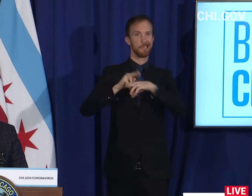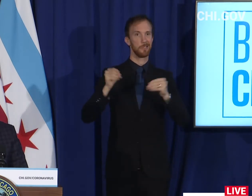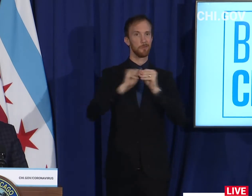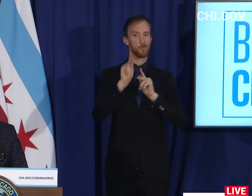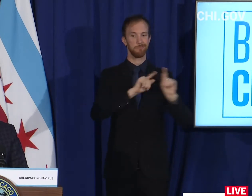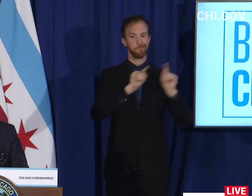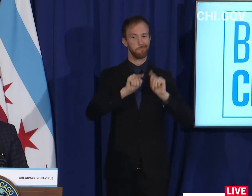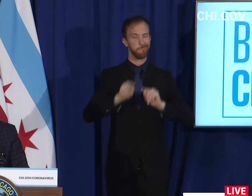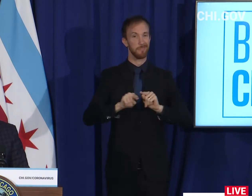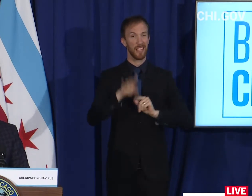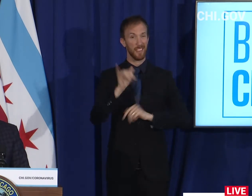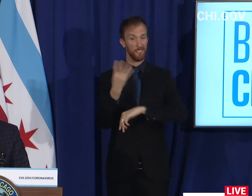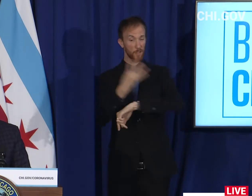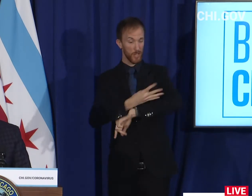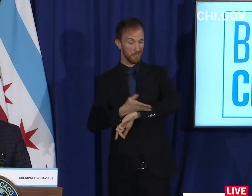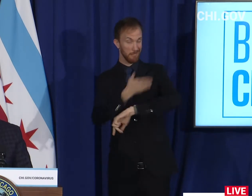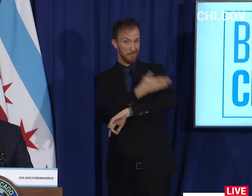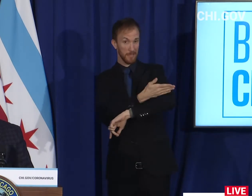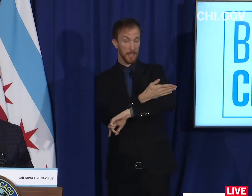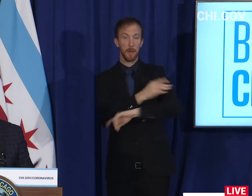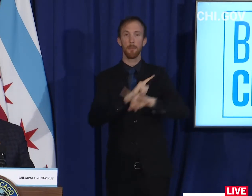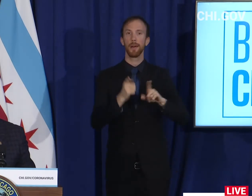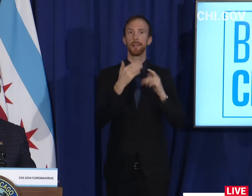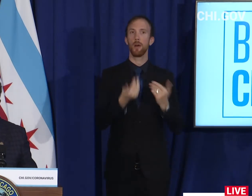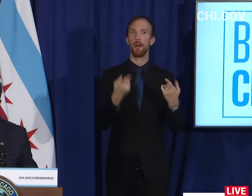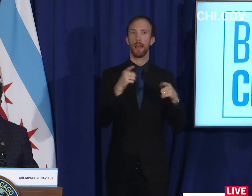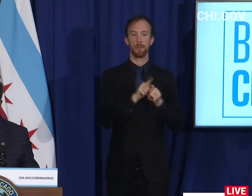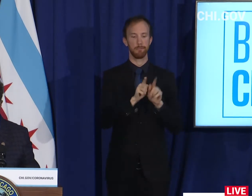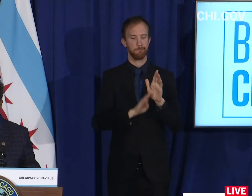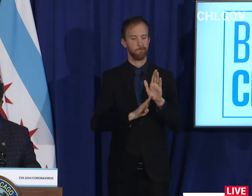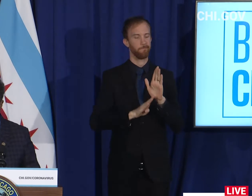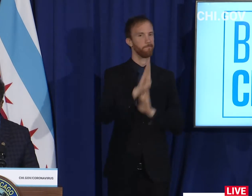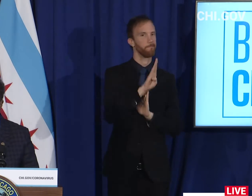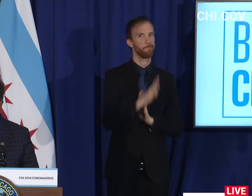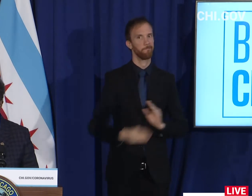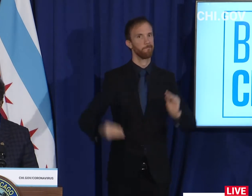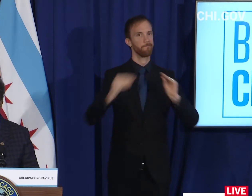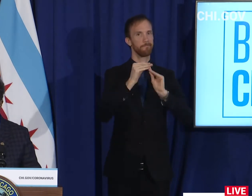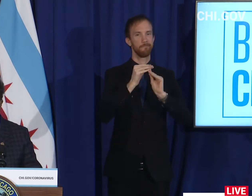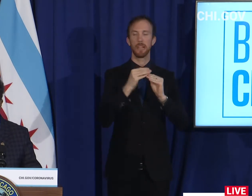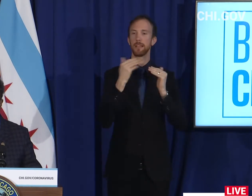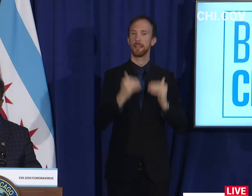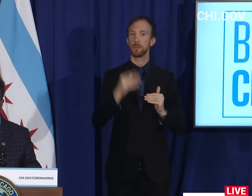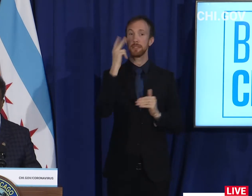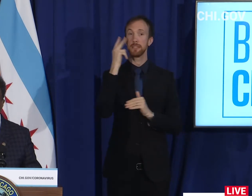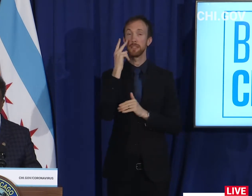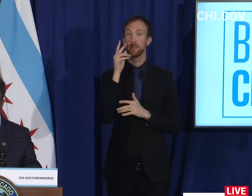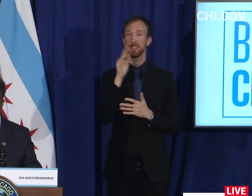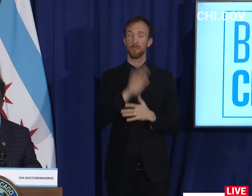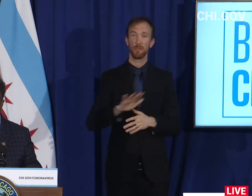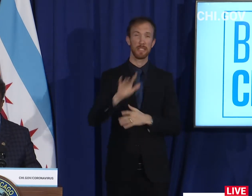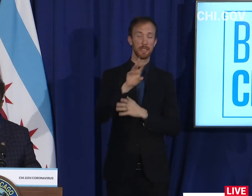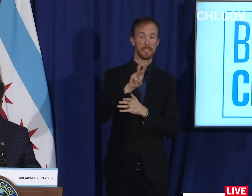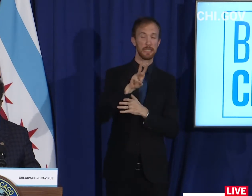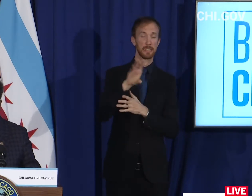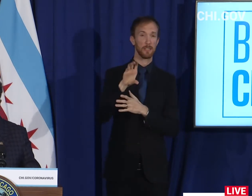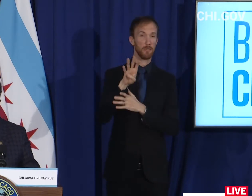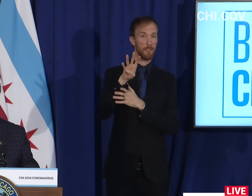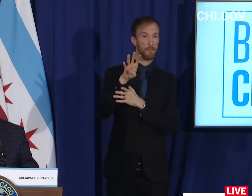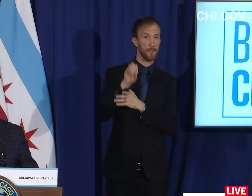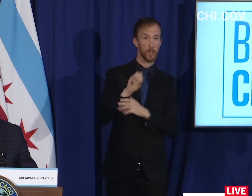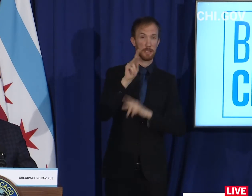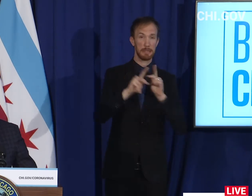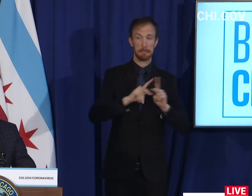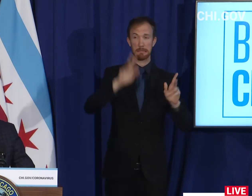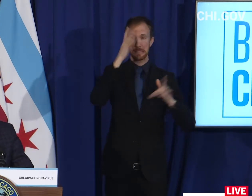city's daily COVID case rate has now surged and reached over 640 cases